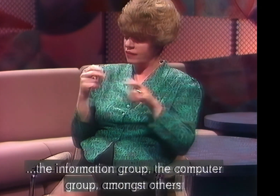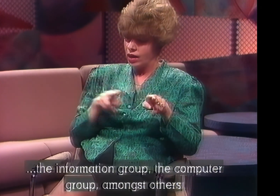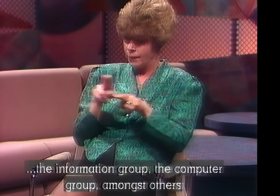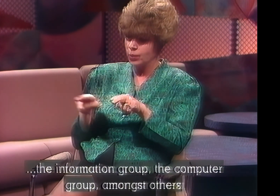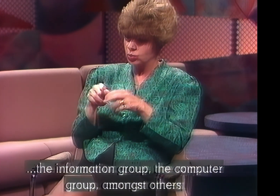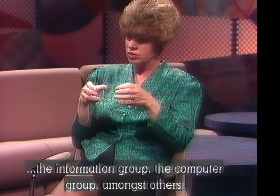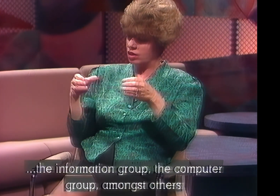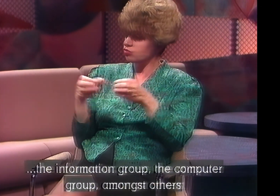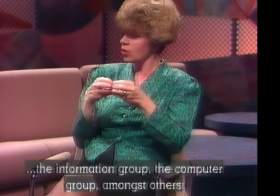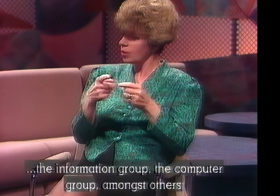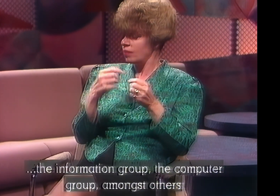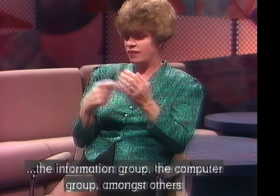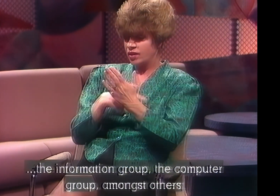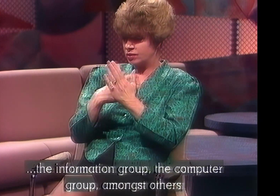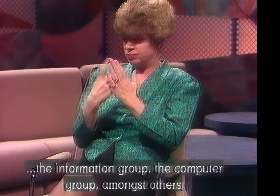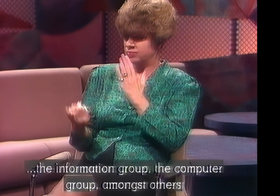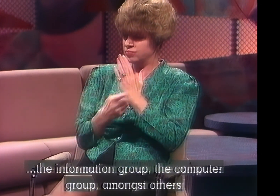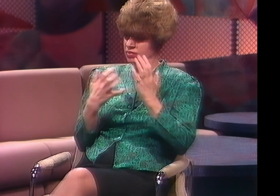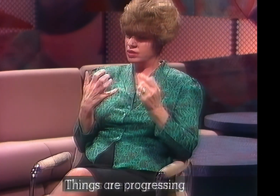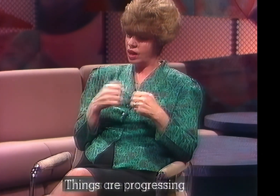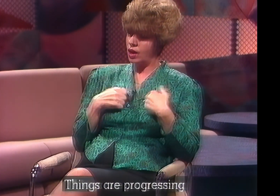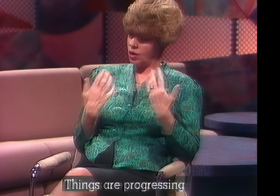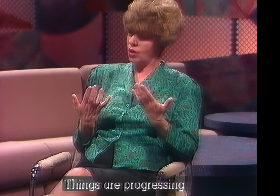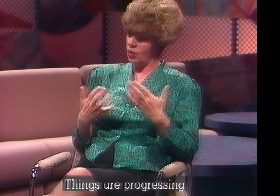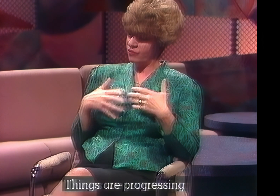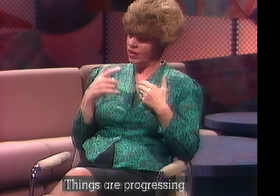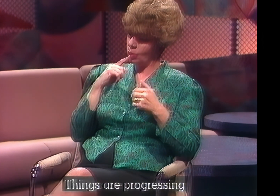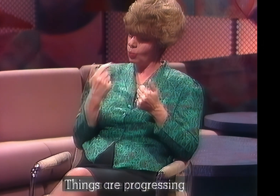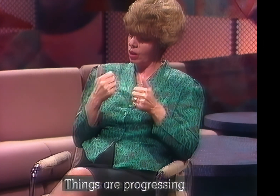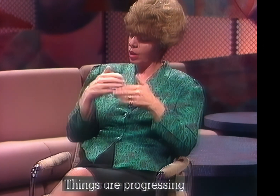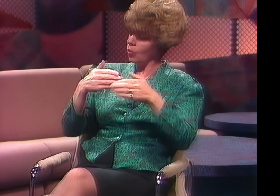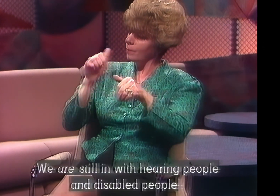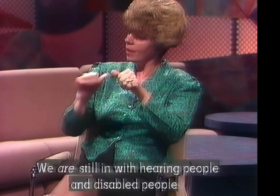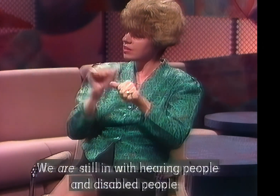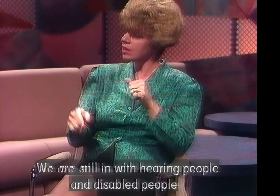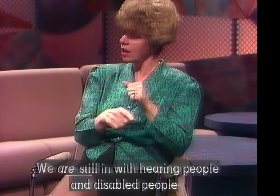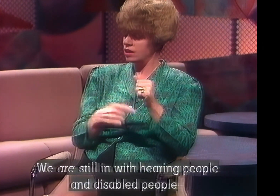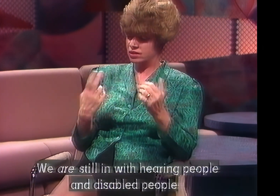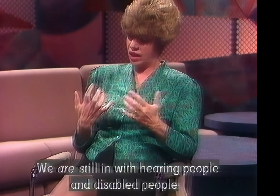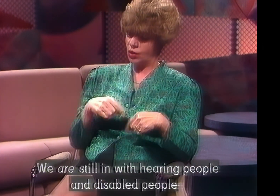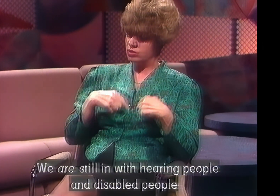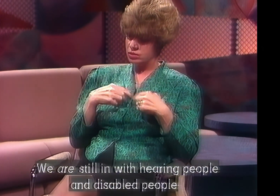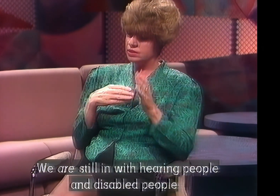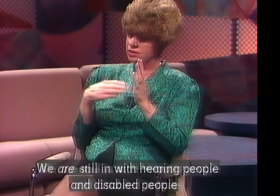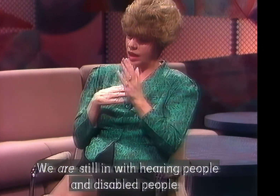and the computer group, amongst others. So things are progressing. We are still in with the hearing